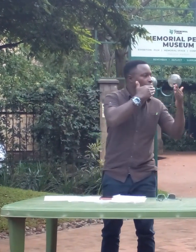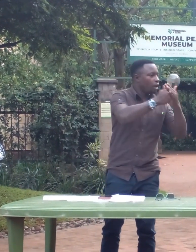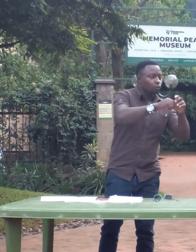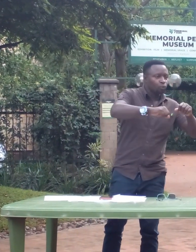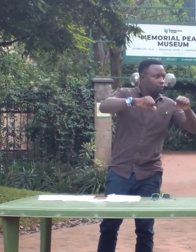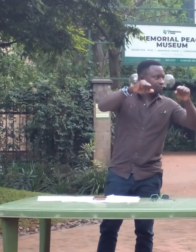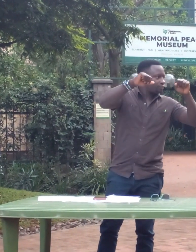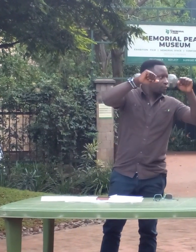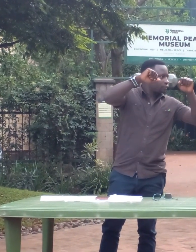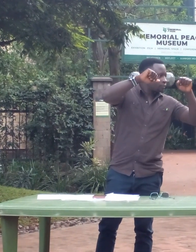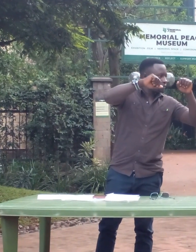Thank you very much, Mr. Tazo.